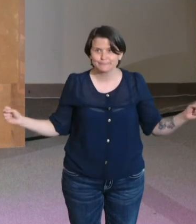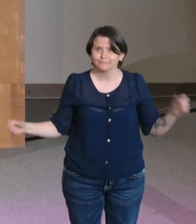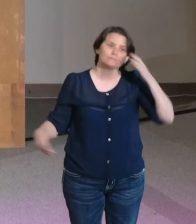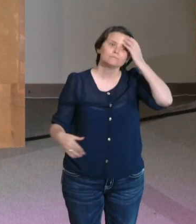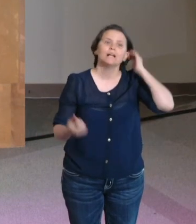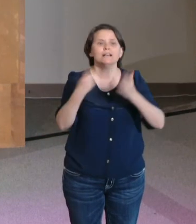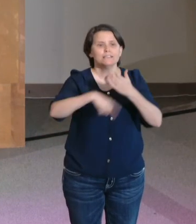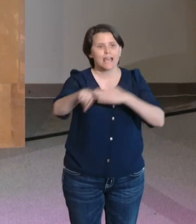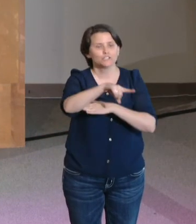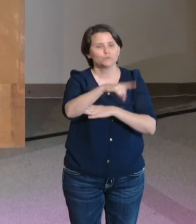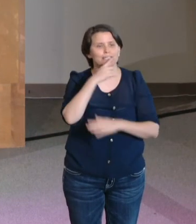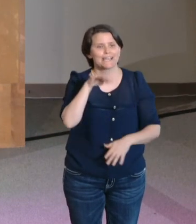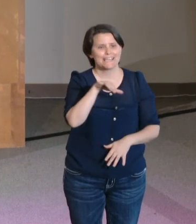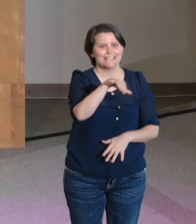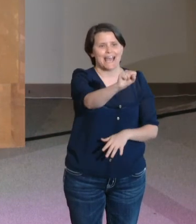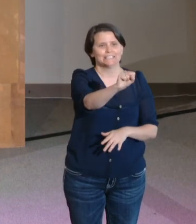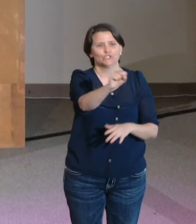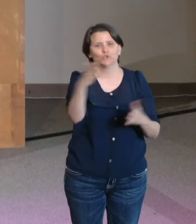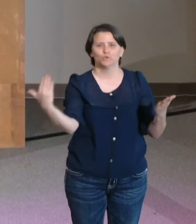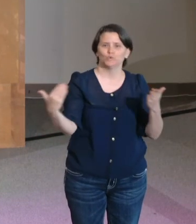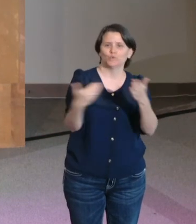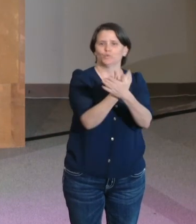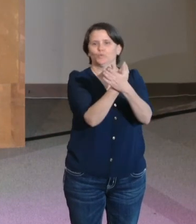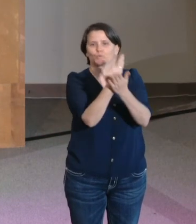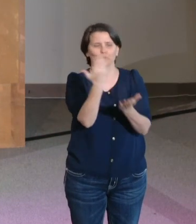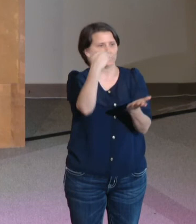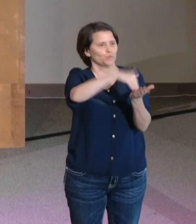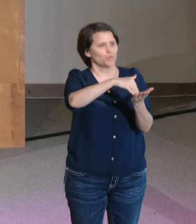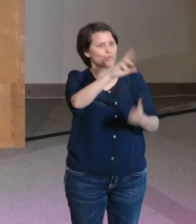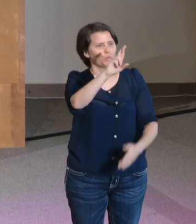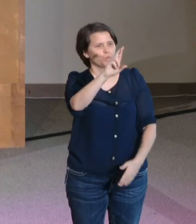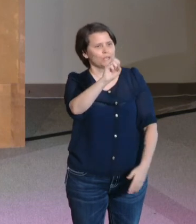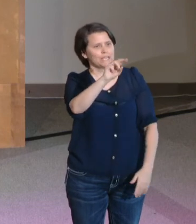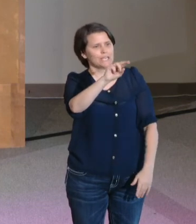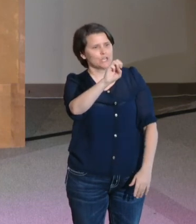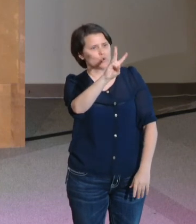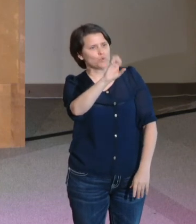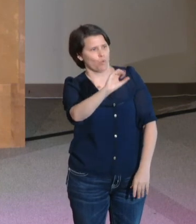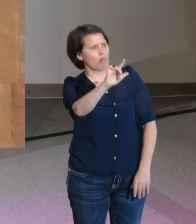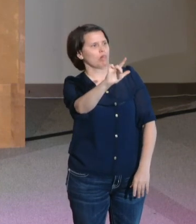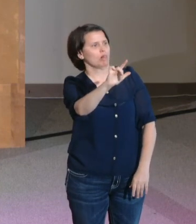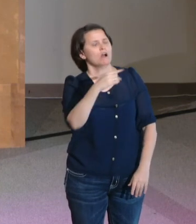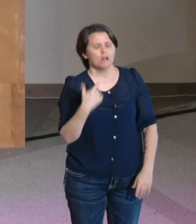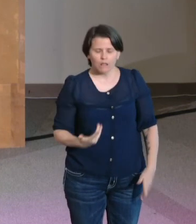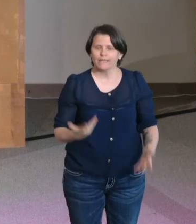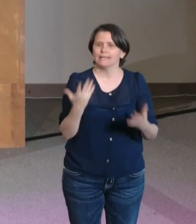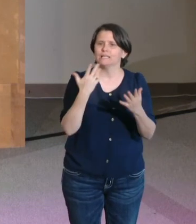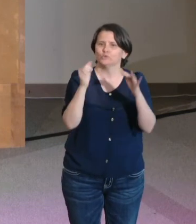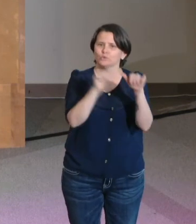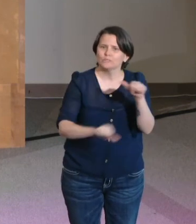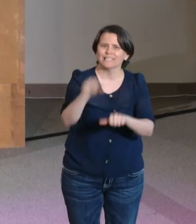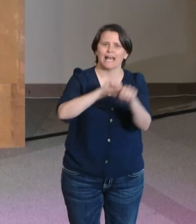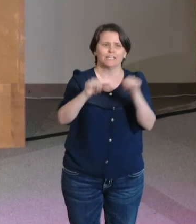yes to renewal. You know, we live in a society that we are so conditioned. Success, you have to